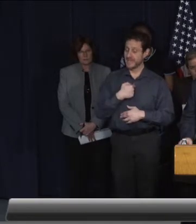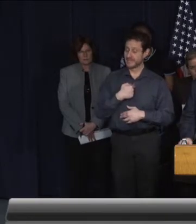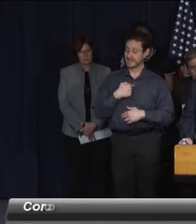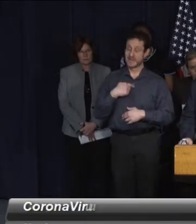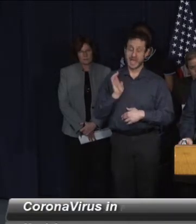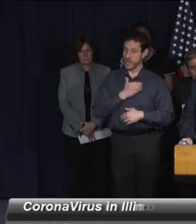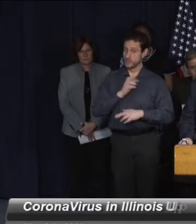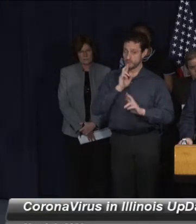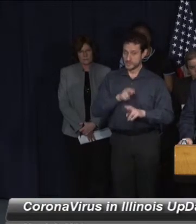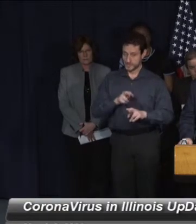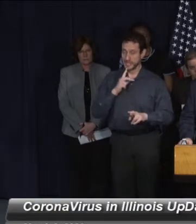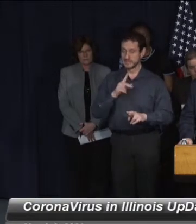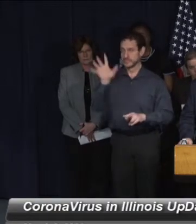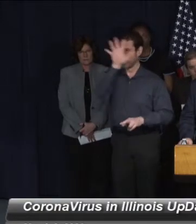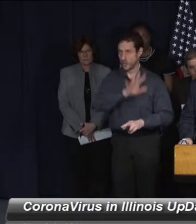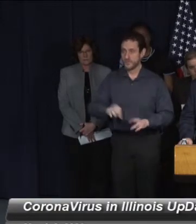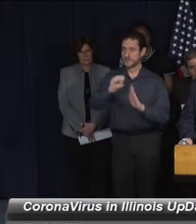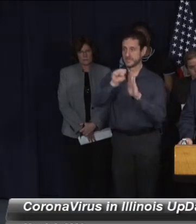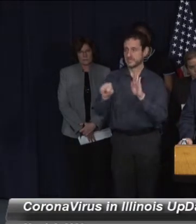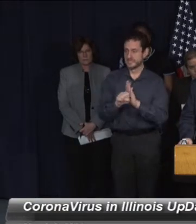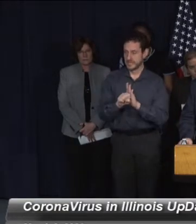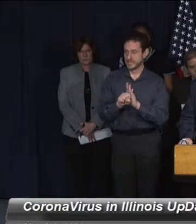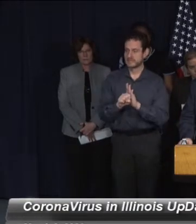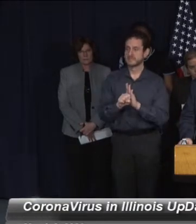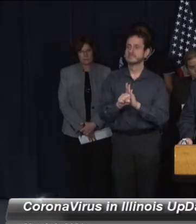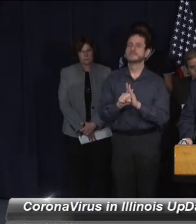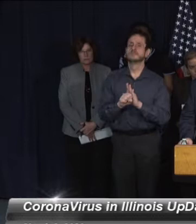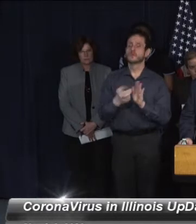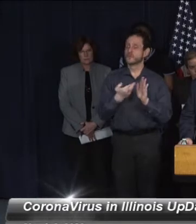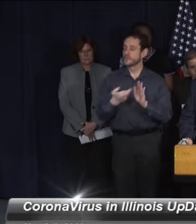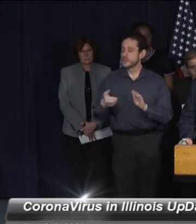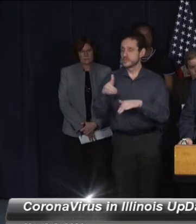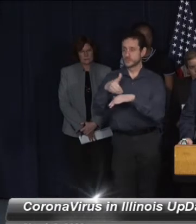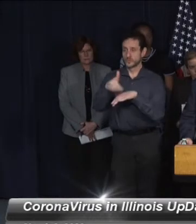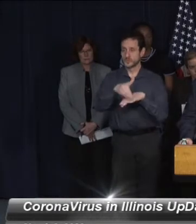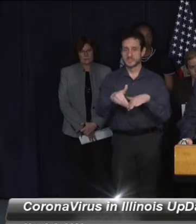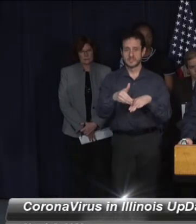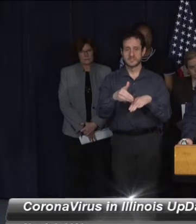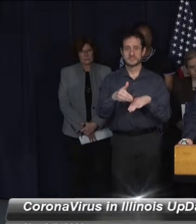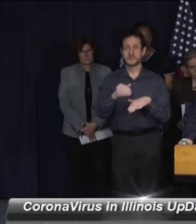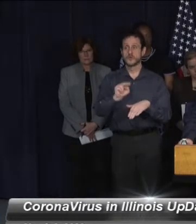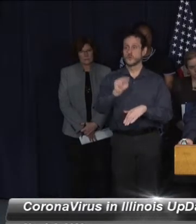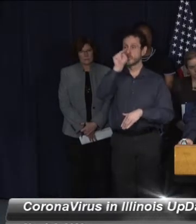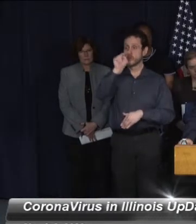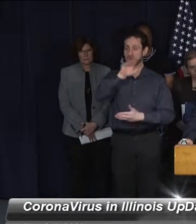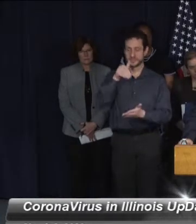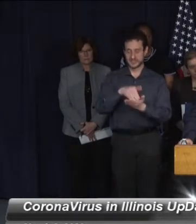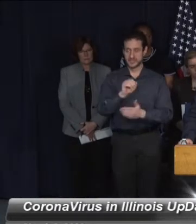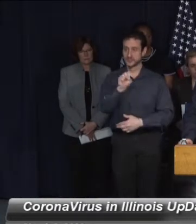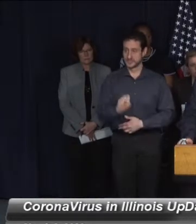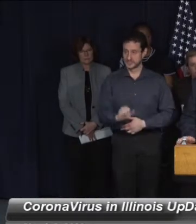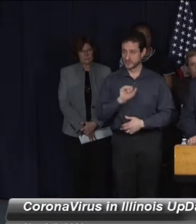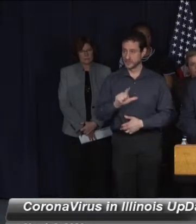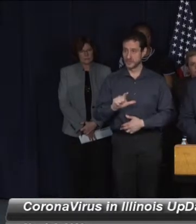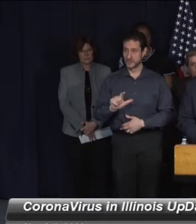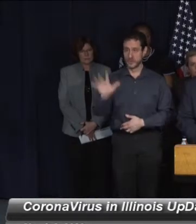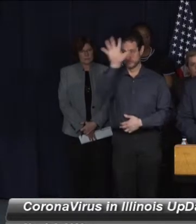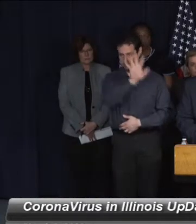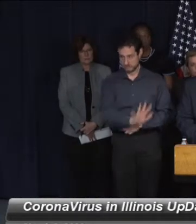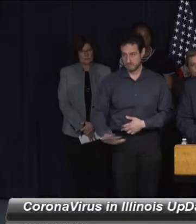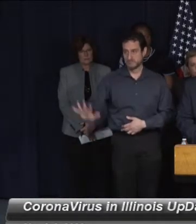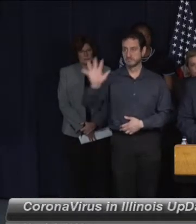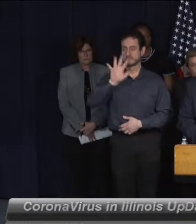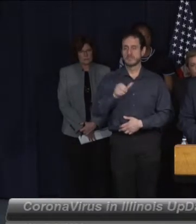robust preparations and deployment of resources in Southern, Central, and Northern Illinois. In a few moments,